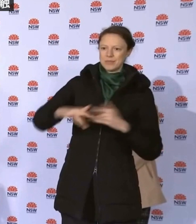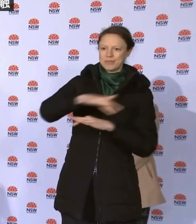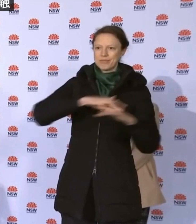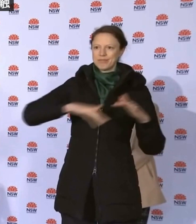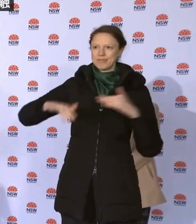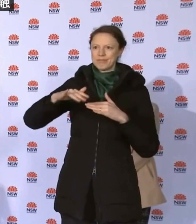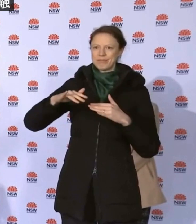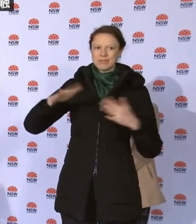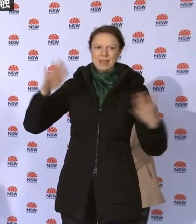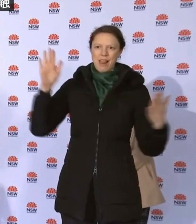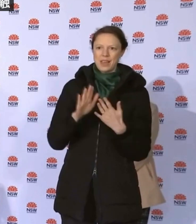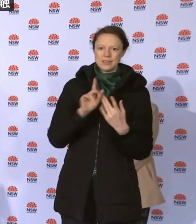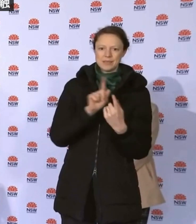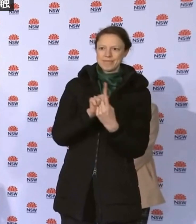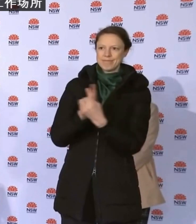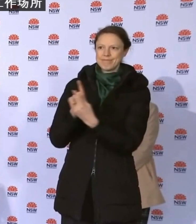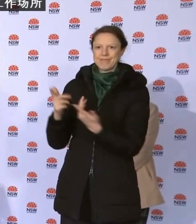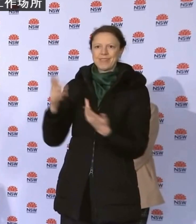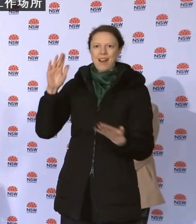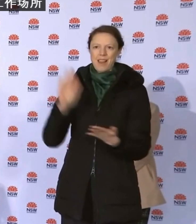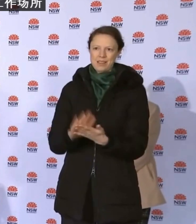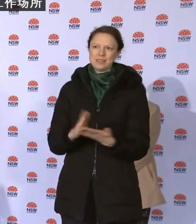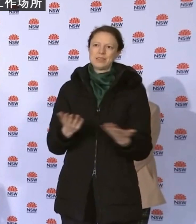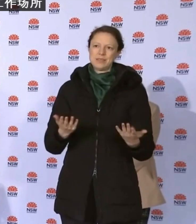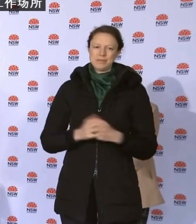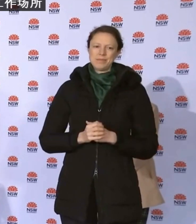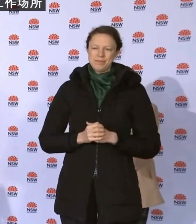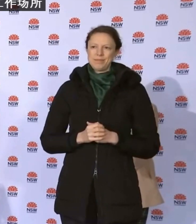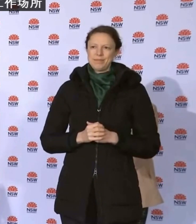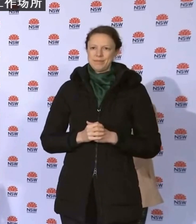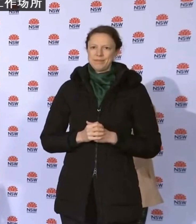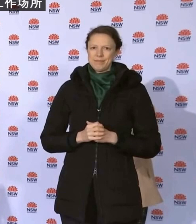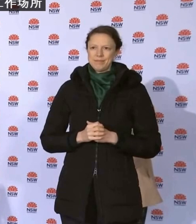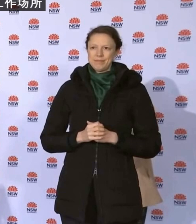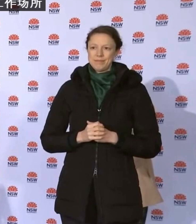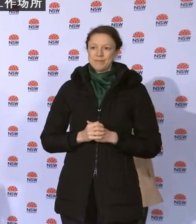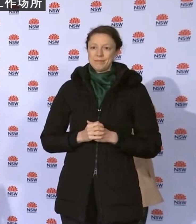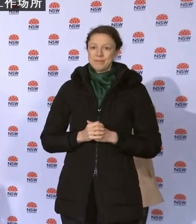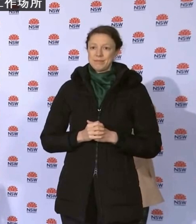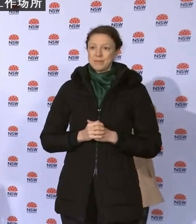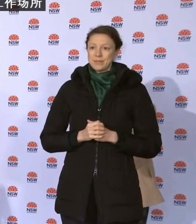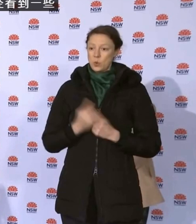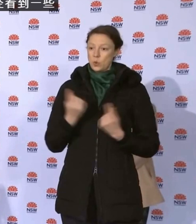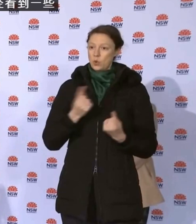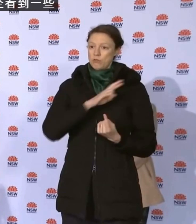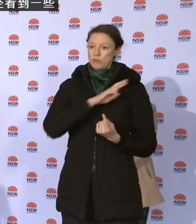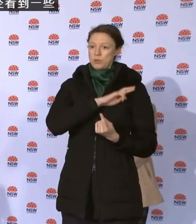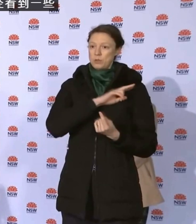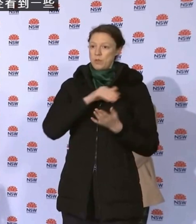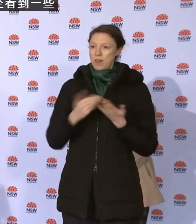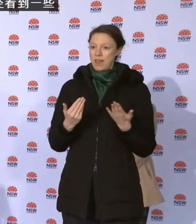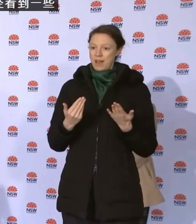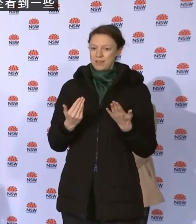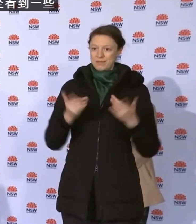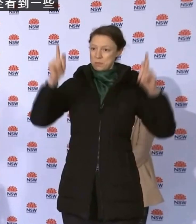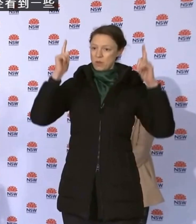anyone to come into contact with anyone else. And so that responsibility is now firmly on workplaces to take those